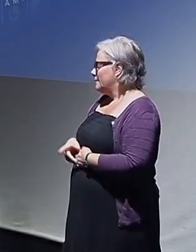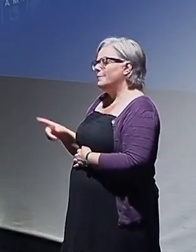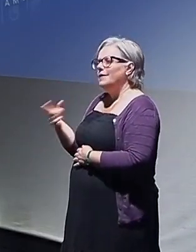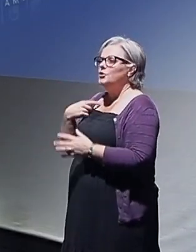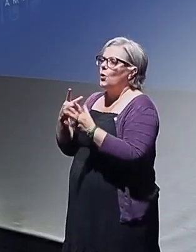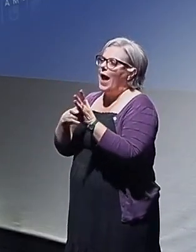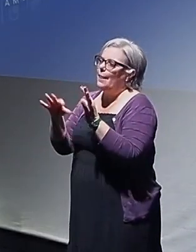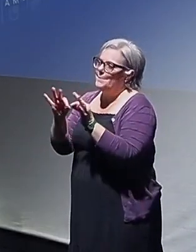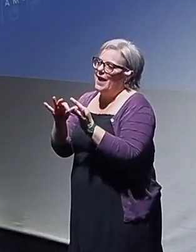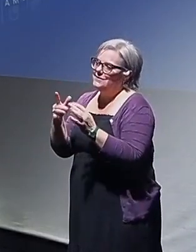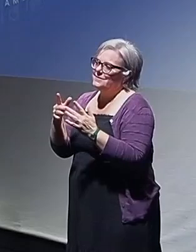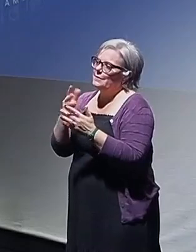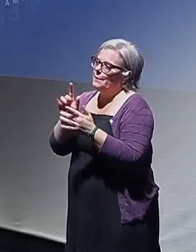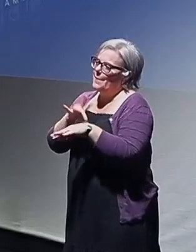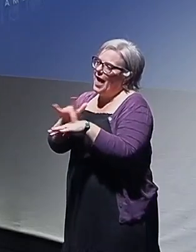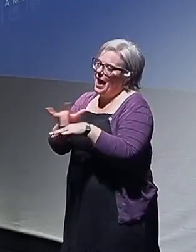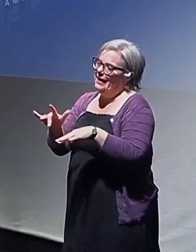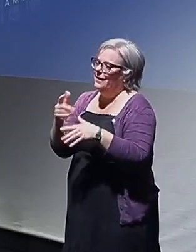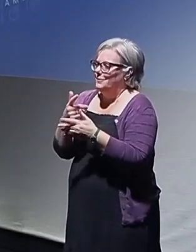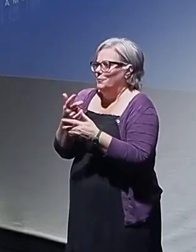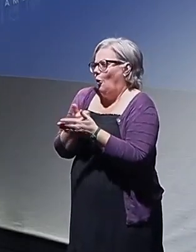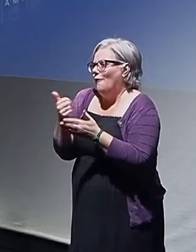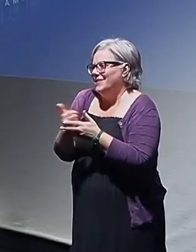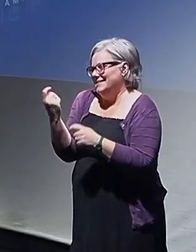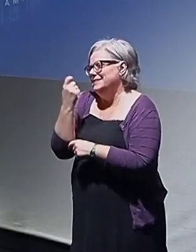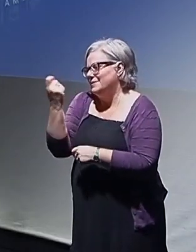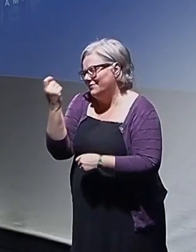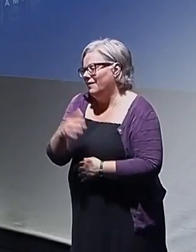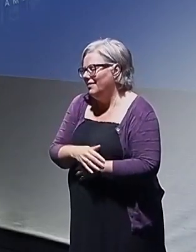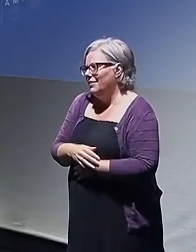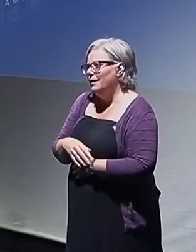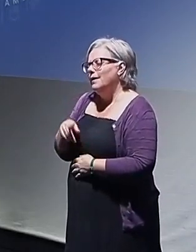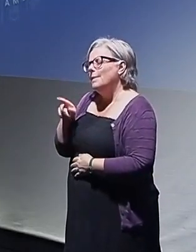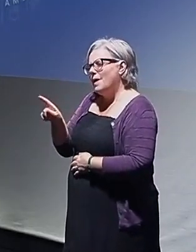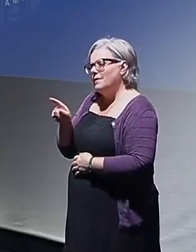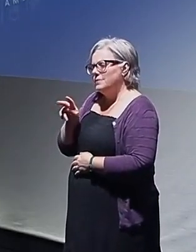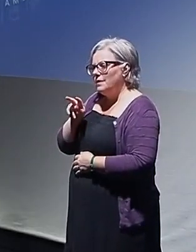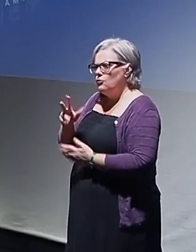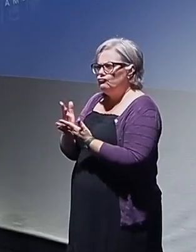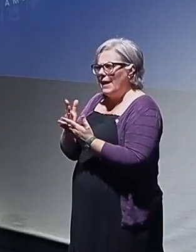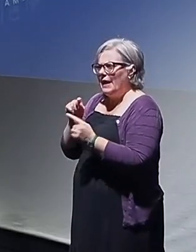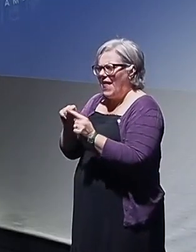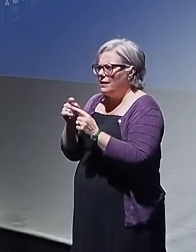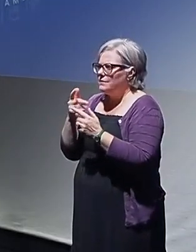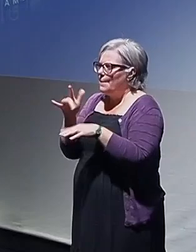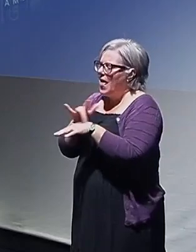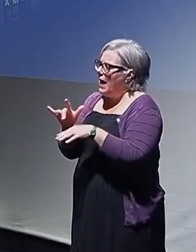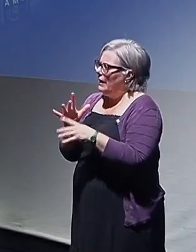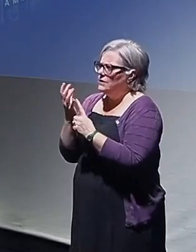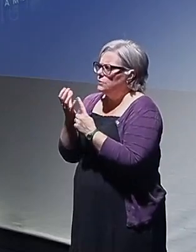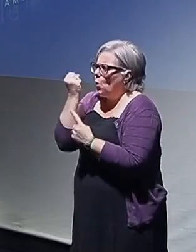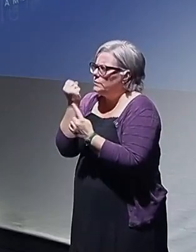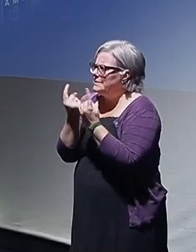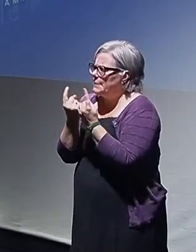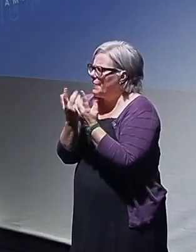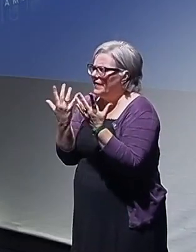Bennett. It's obviously going to be a success, but not everything always is. No. And it just caught something. It really became... It